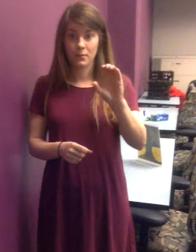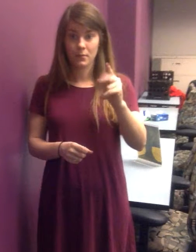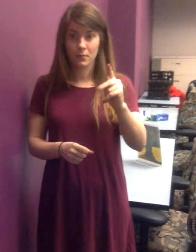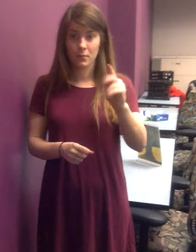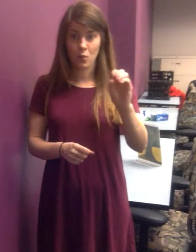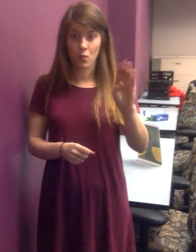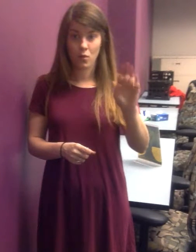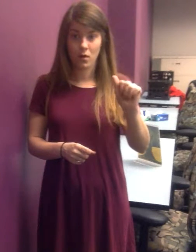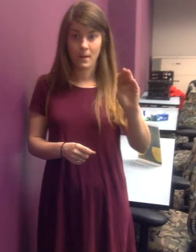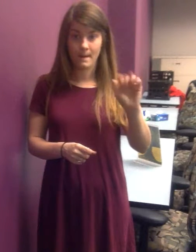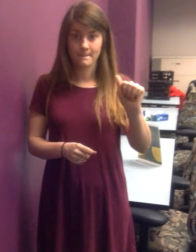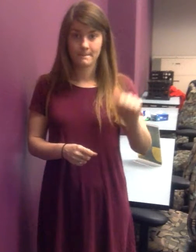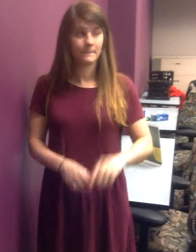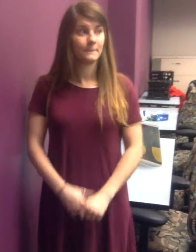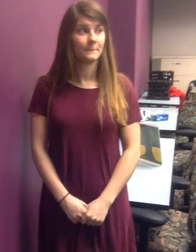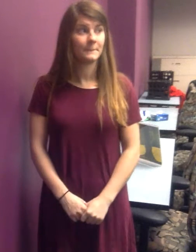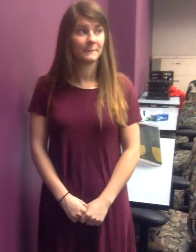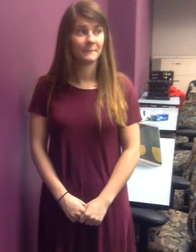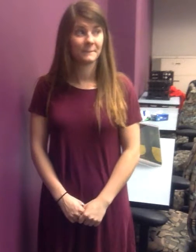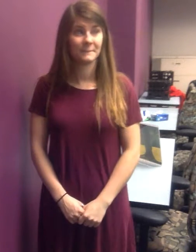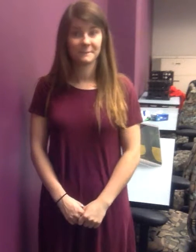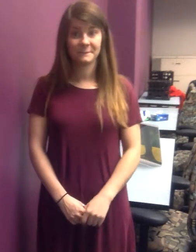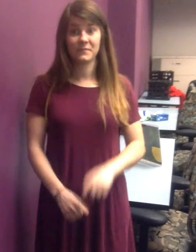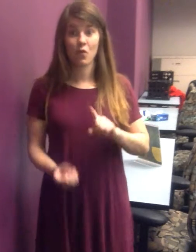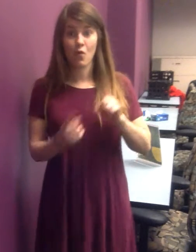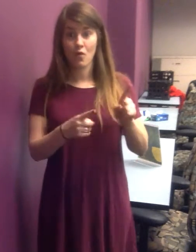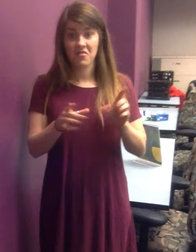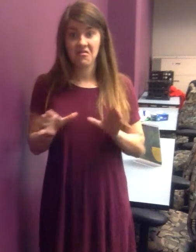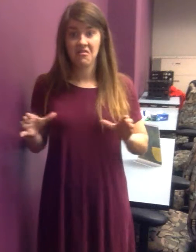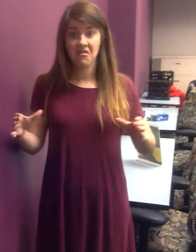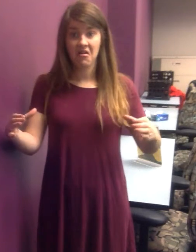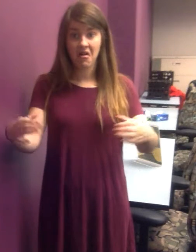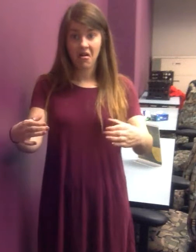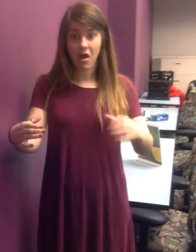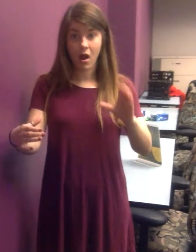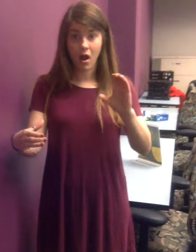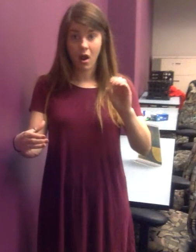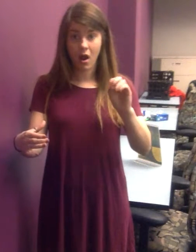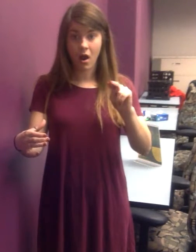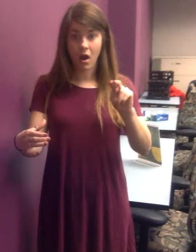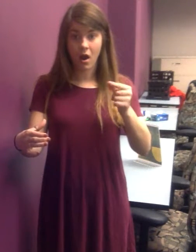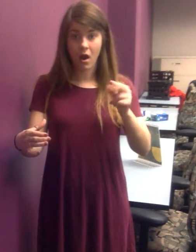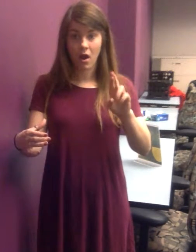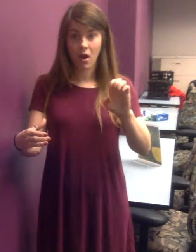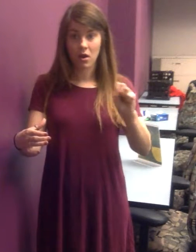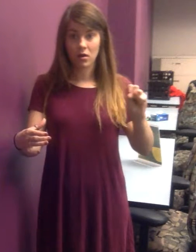inevitability. Speaker, the President of the United States. an idea that for years had struggled